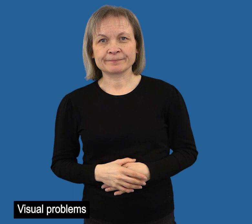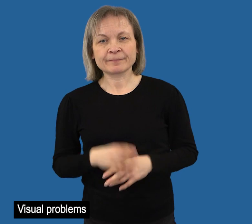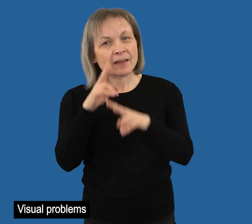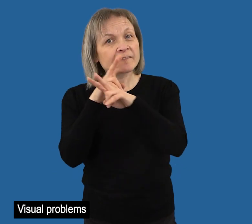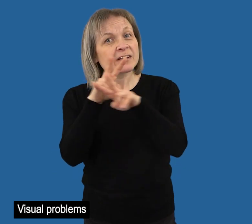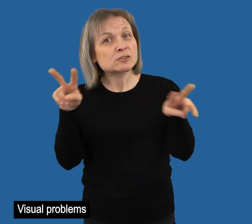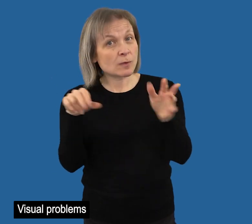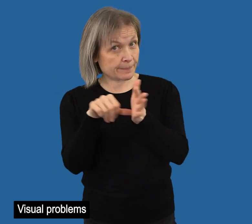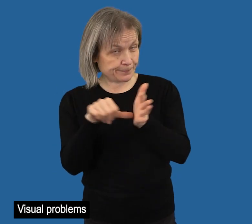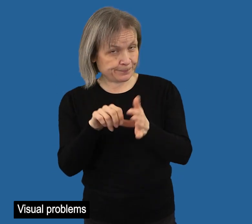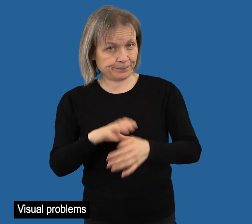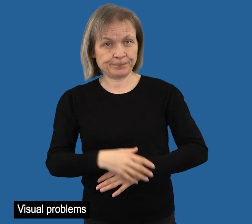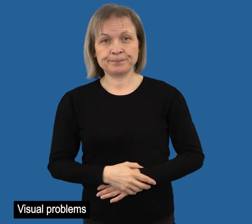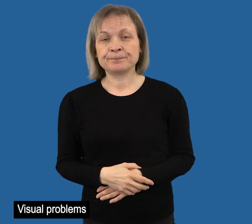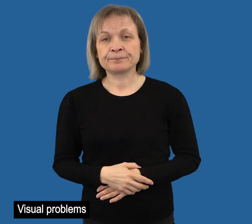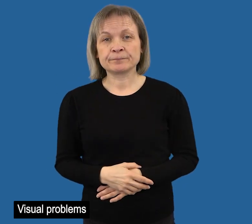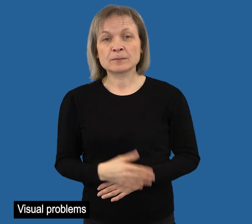Visual problems.